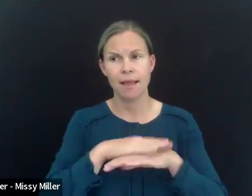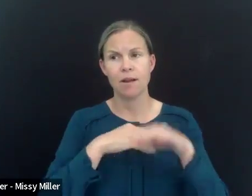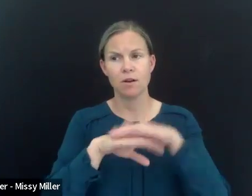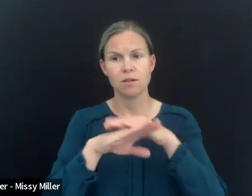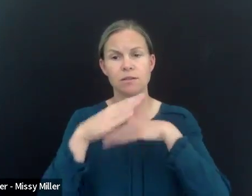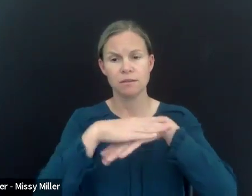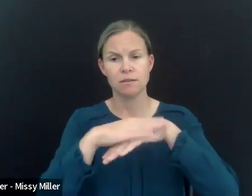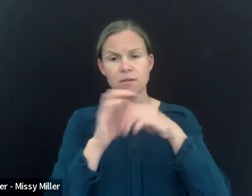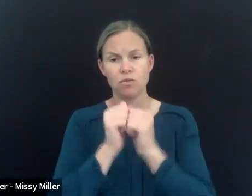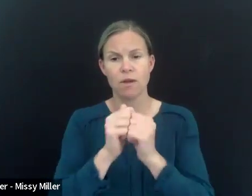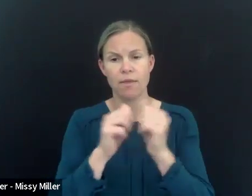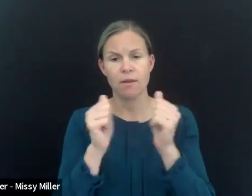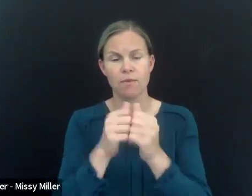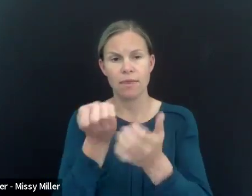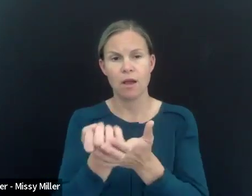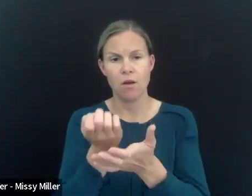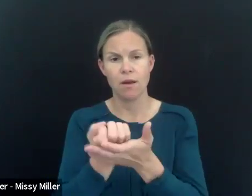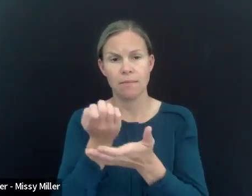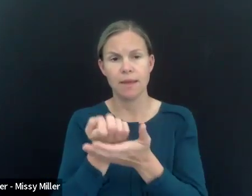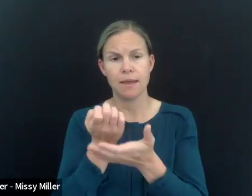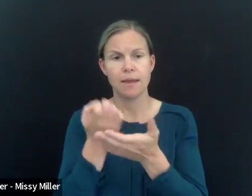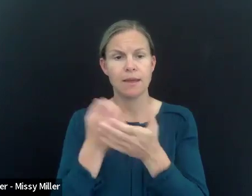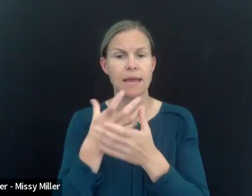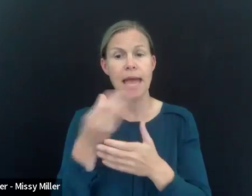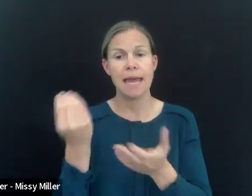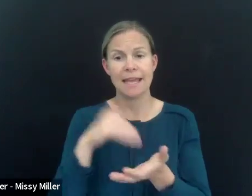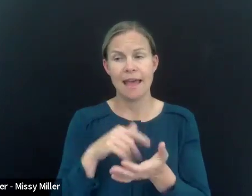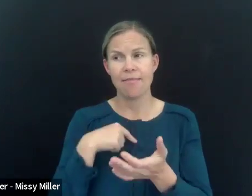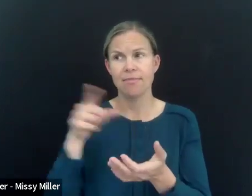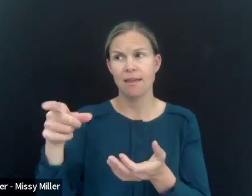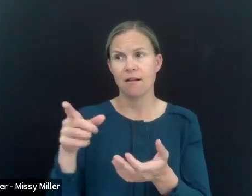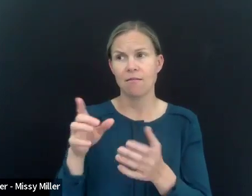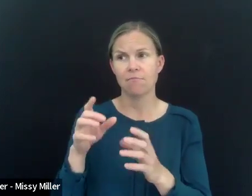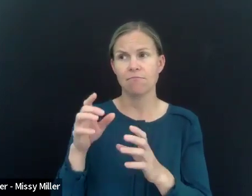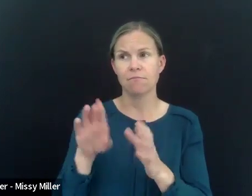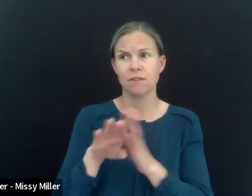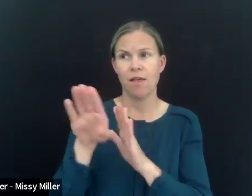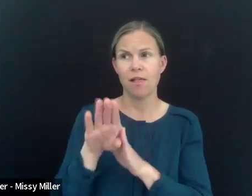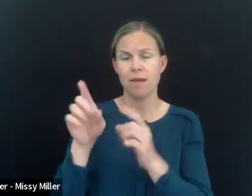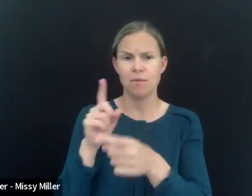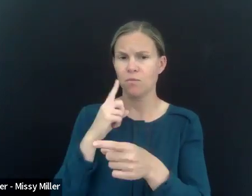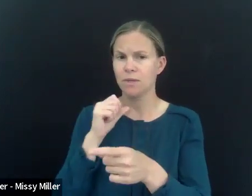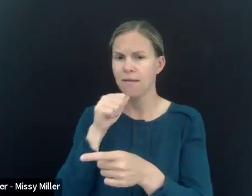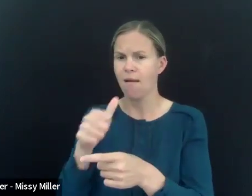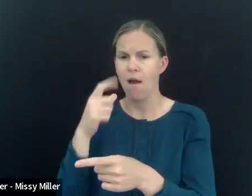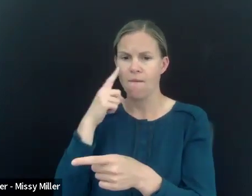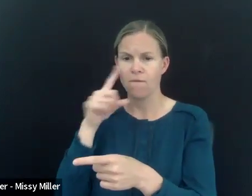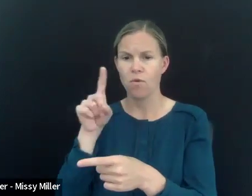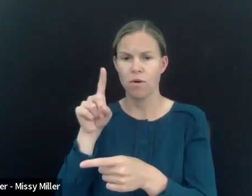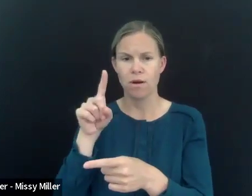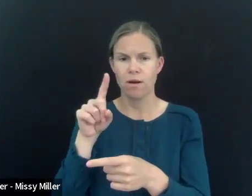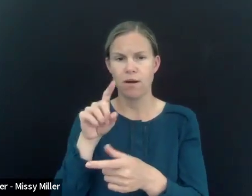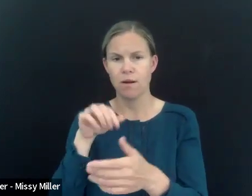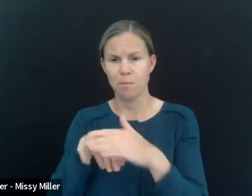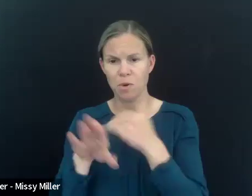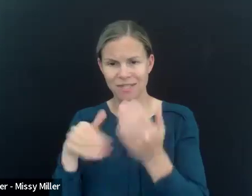economic problems. But again, it's because that whole infrastructure was not built for birth centers. It was definitely built for big health systems. And